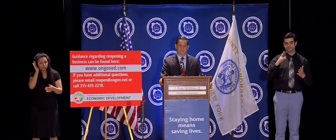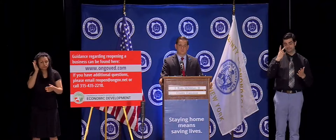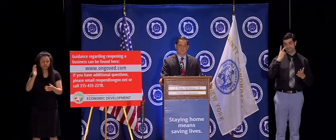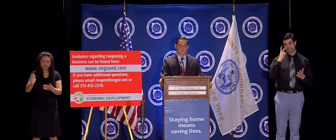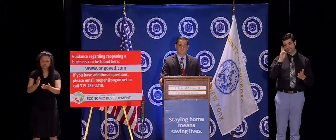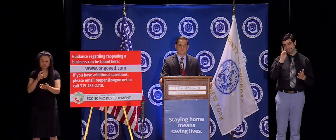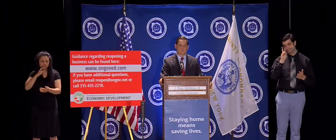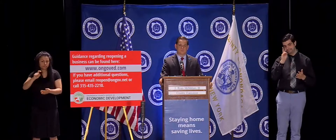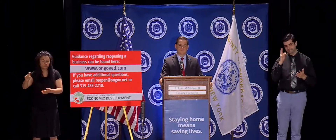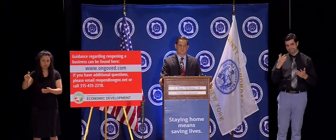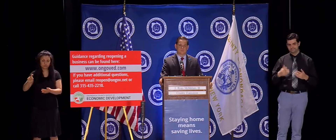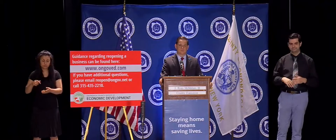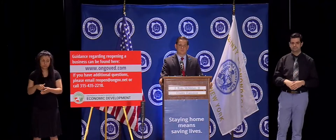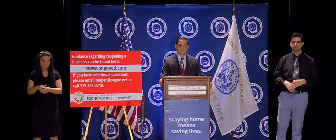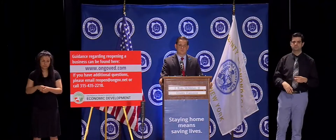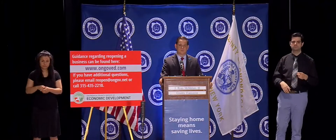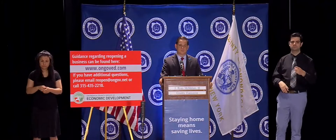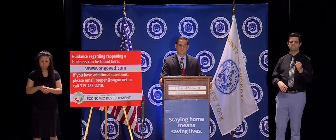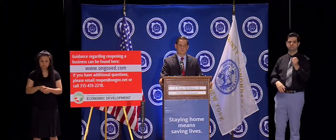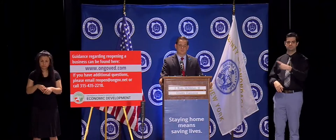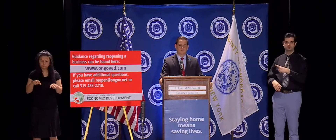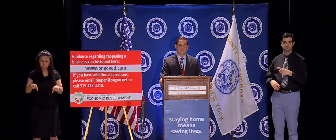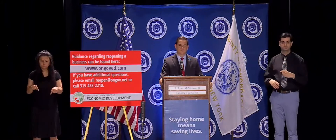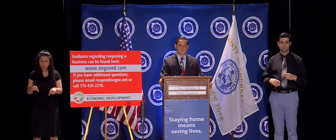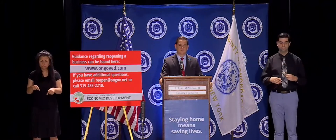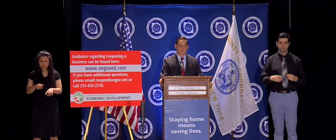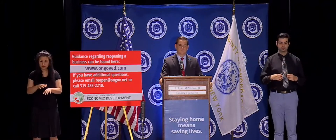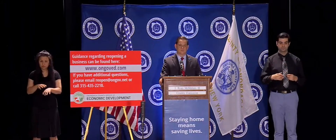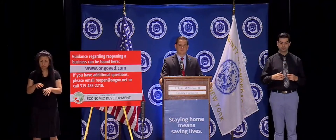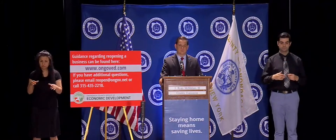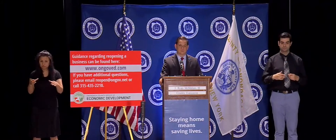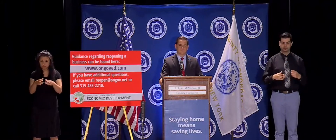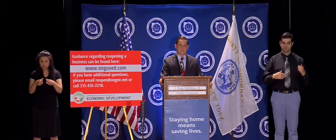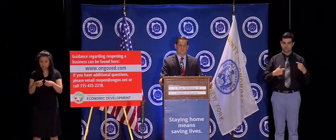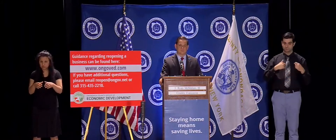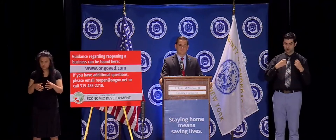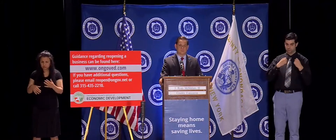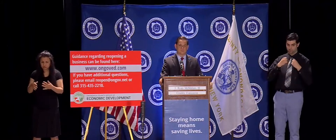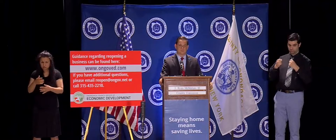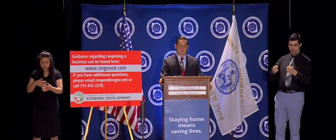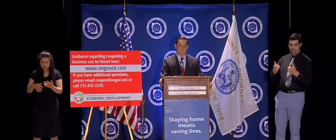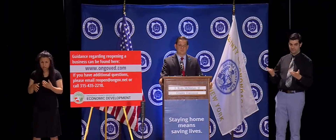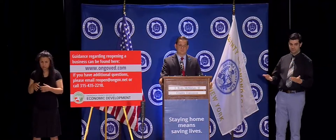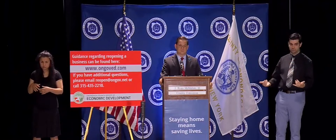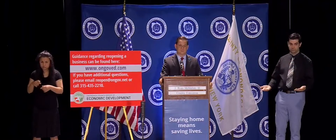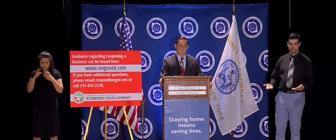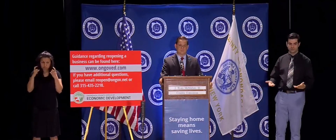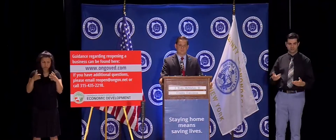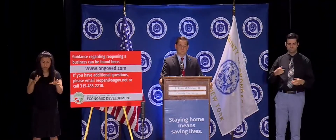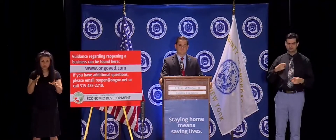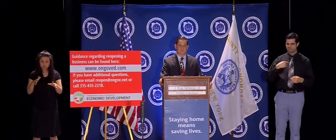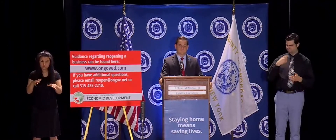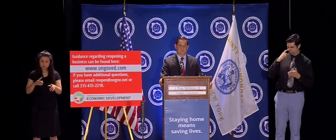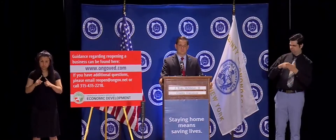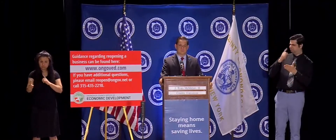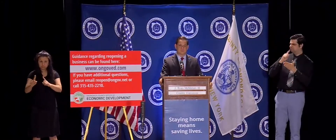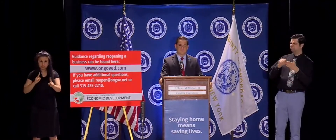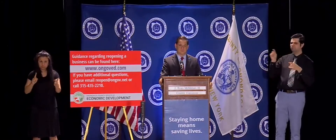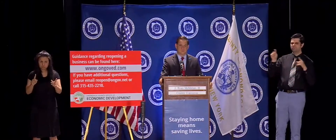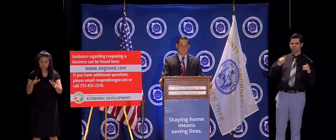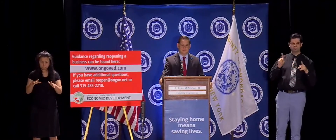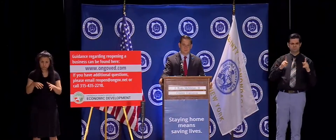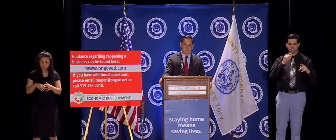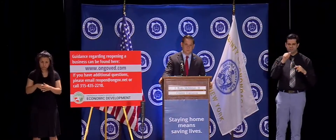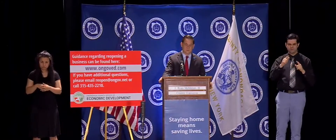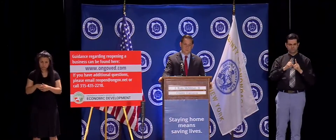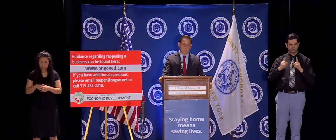here today, I saw people not social distancing. We get emails every day of examples of people not social distancing. Do we need to accept that people just aren't